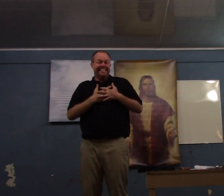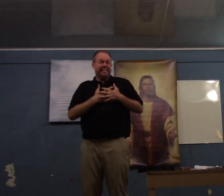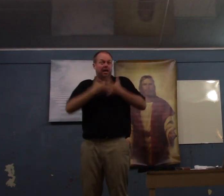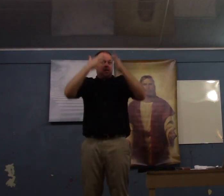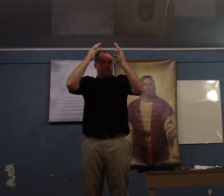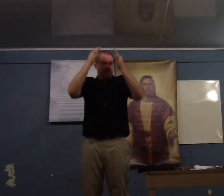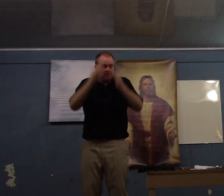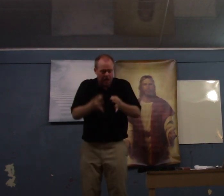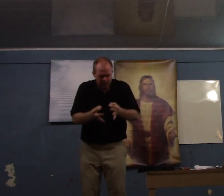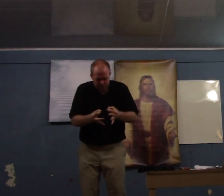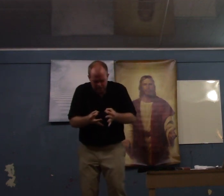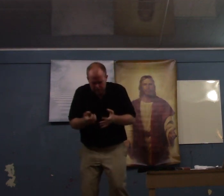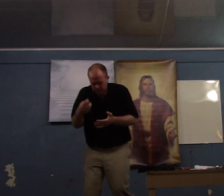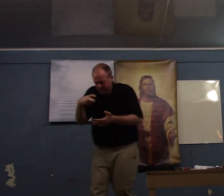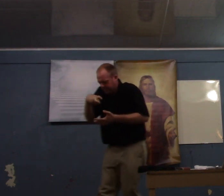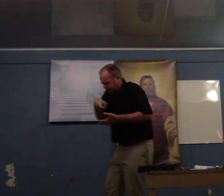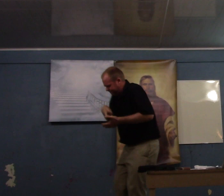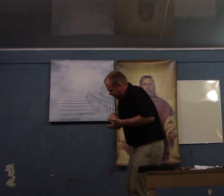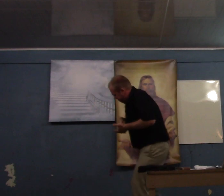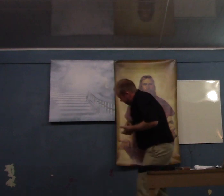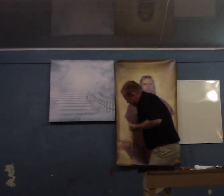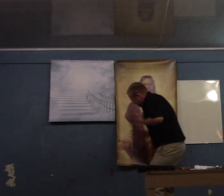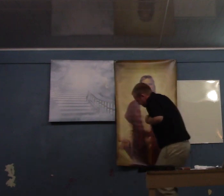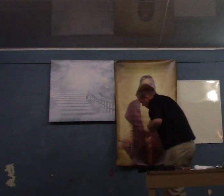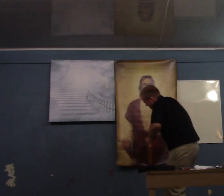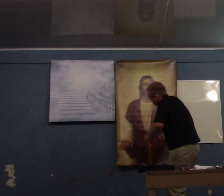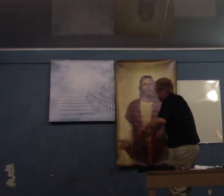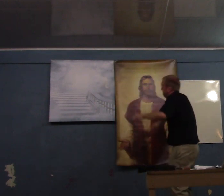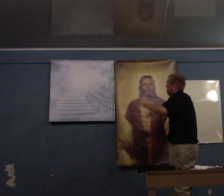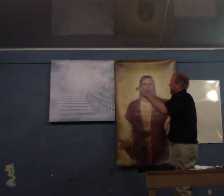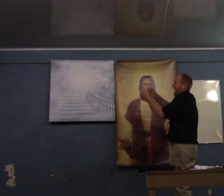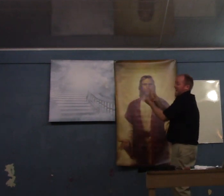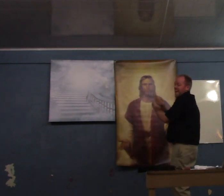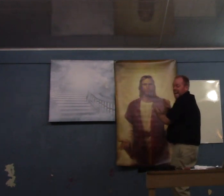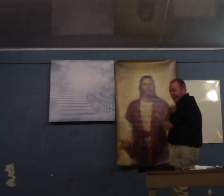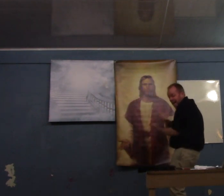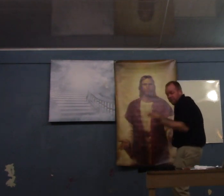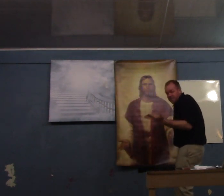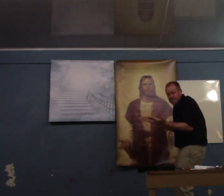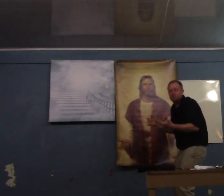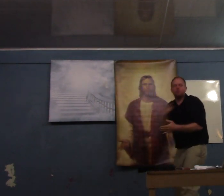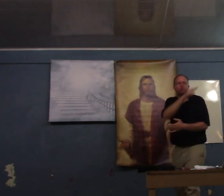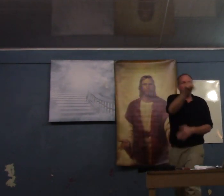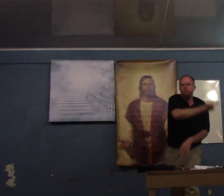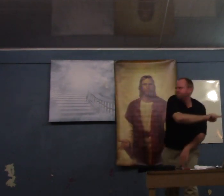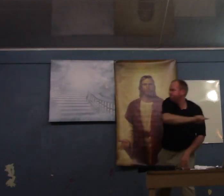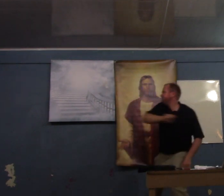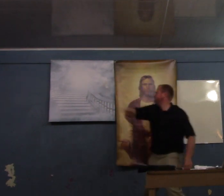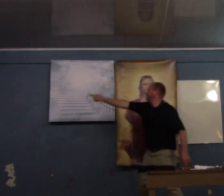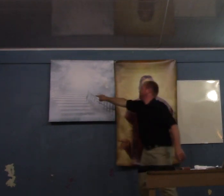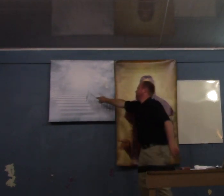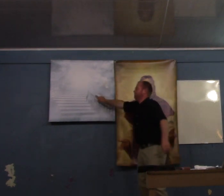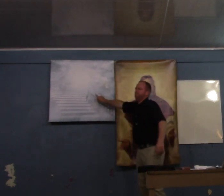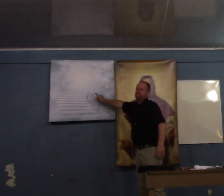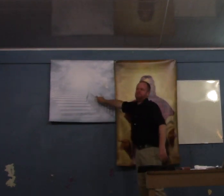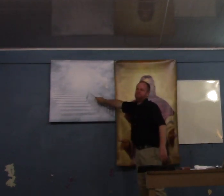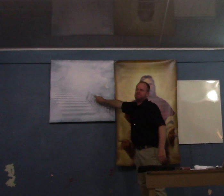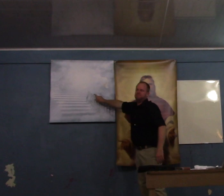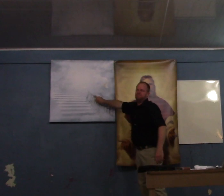You have a lot of sins that you love, and you decide to repent and surrender everything to Jesus, you will